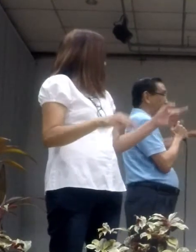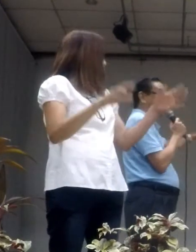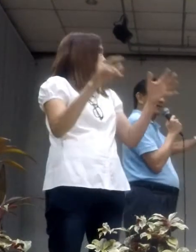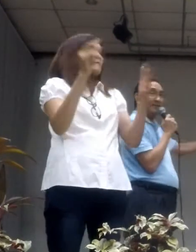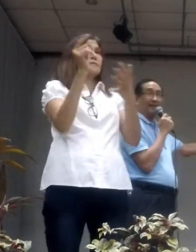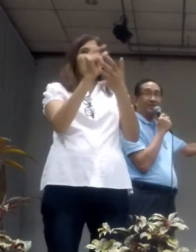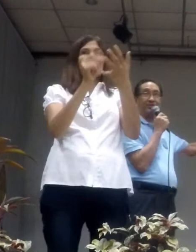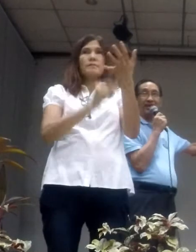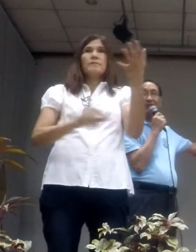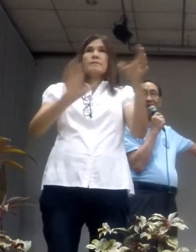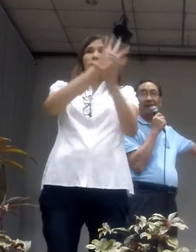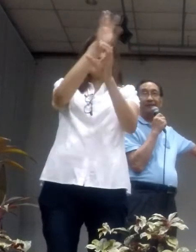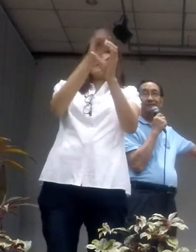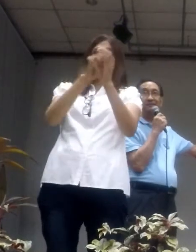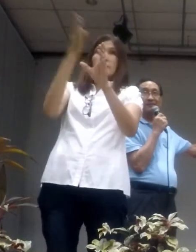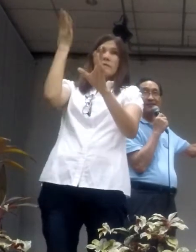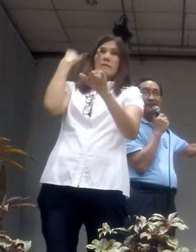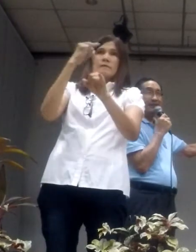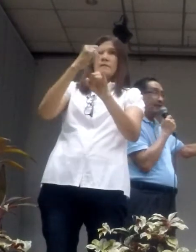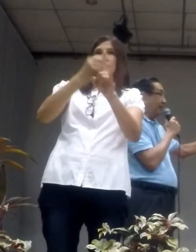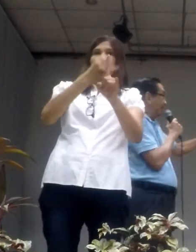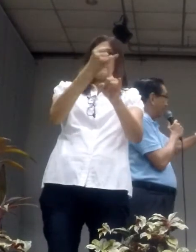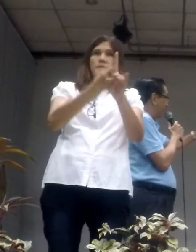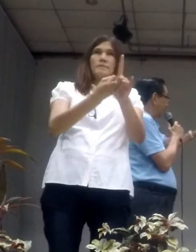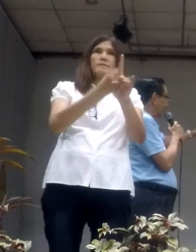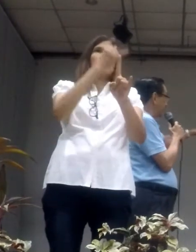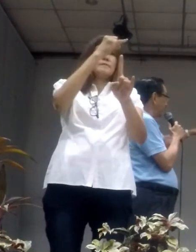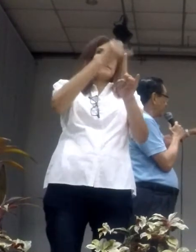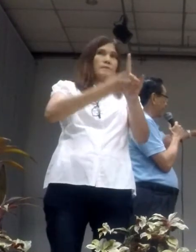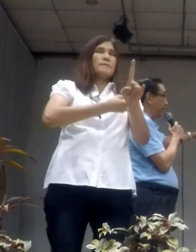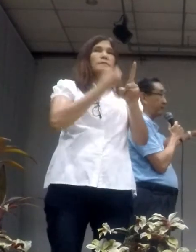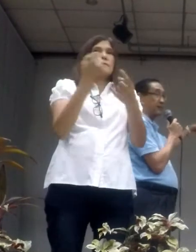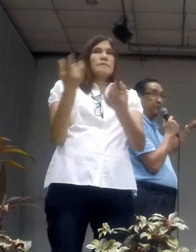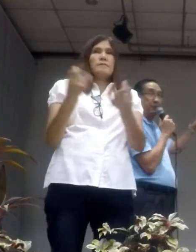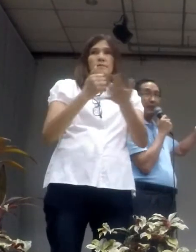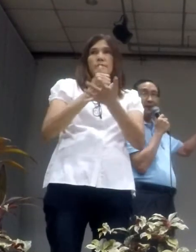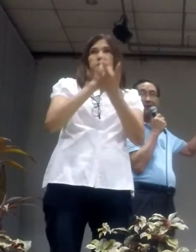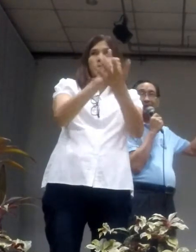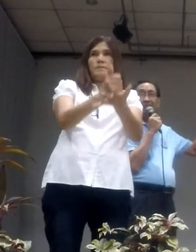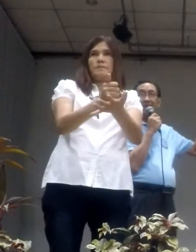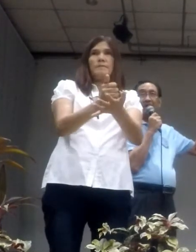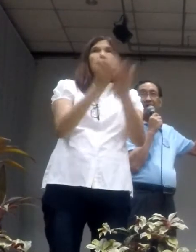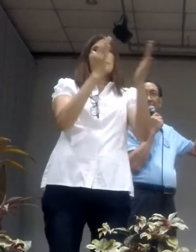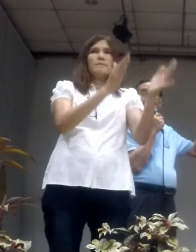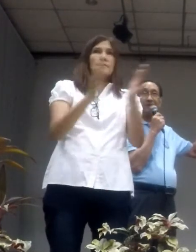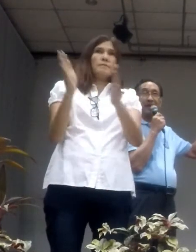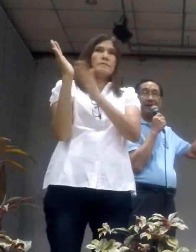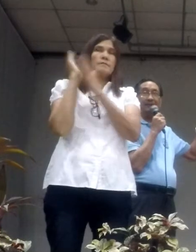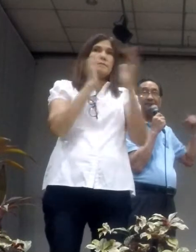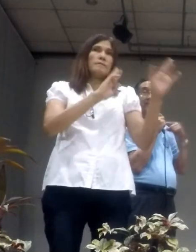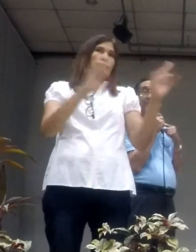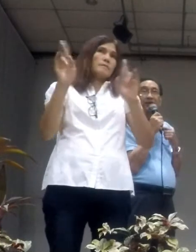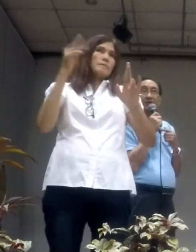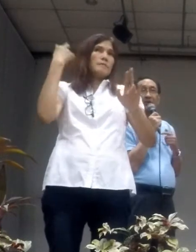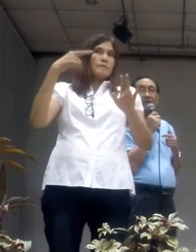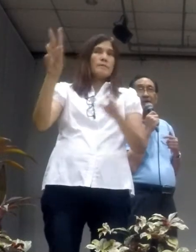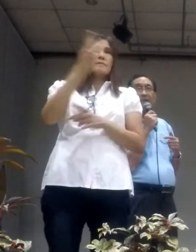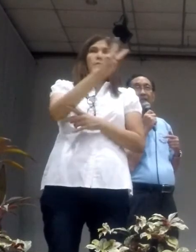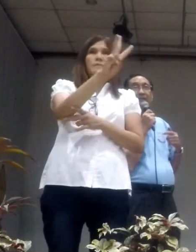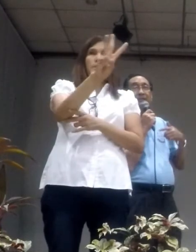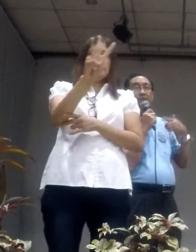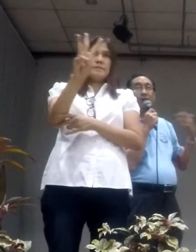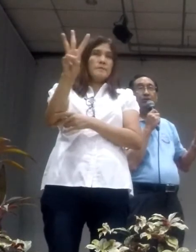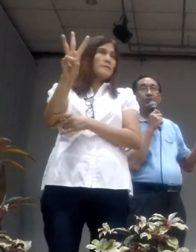just joined us last January, and he's going to help us prepare a website so